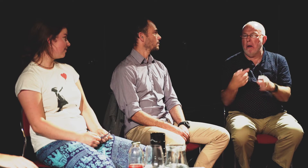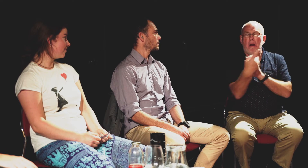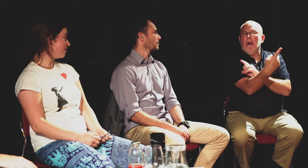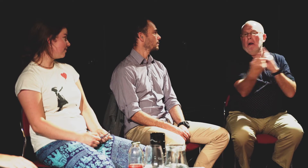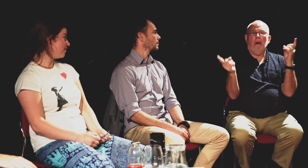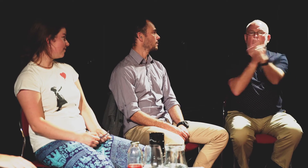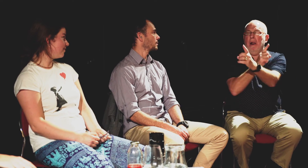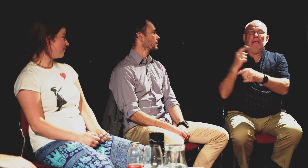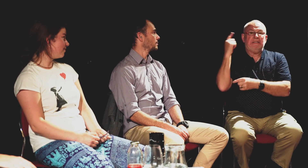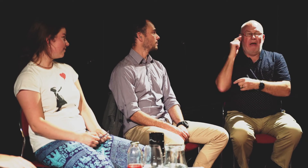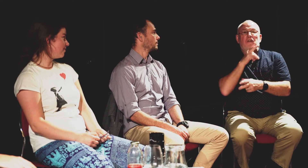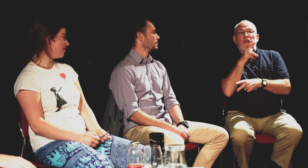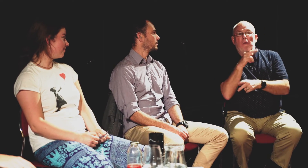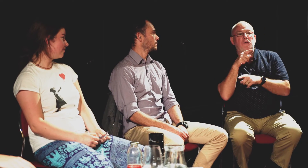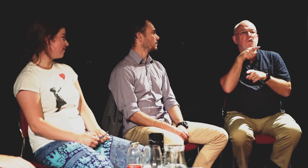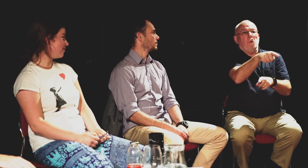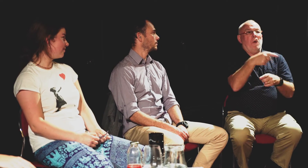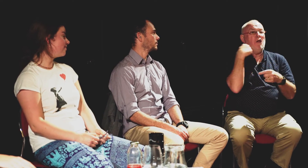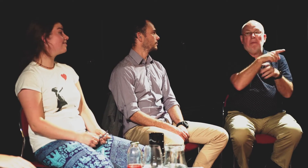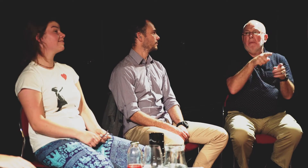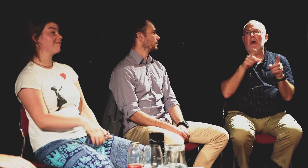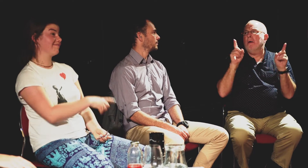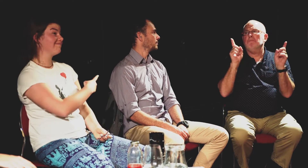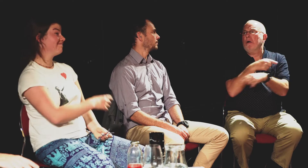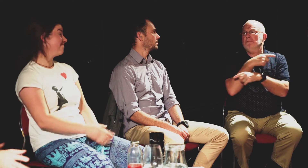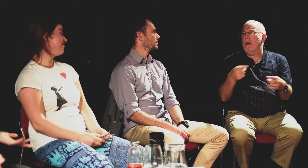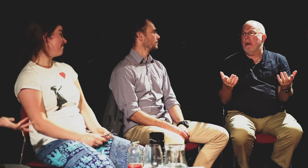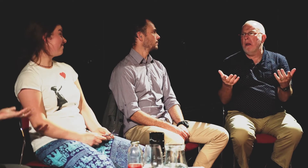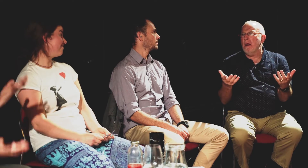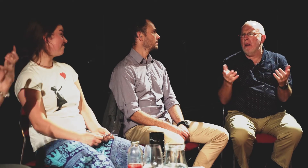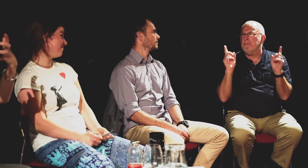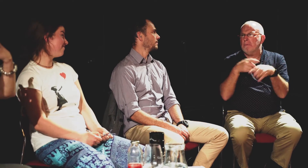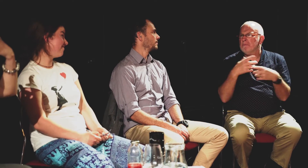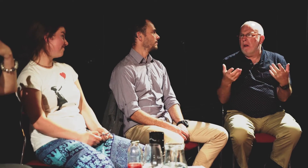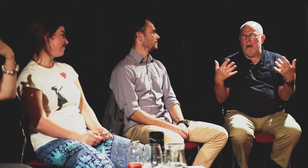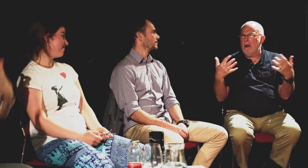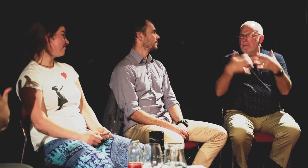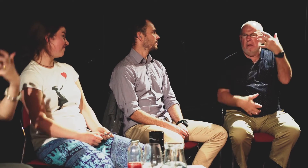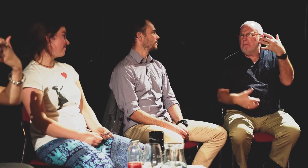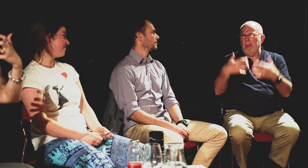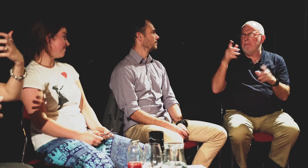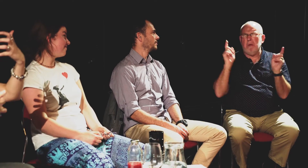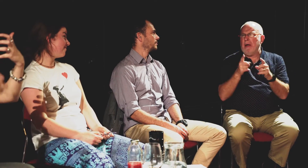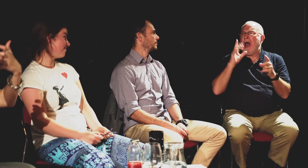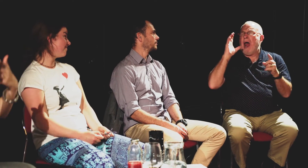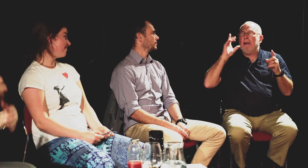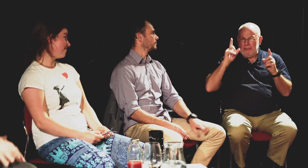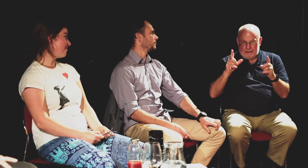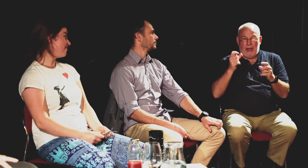aren't, or vice versa. The deaf people tell a joke to the hearing people and the hearing people just don't even find it funny at all. And there's quite a mismatch